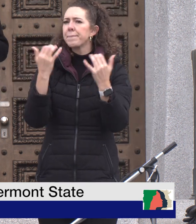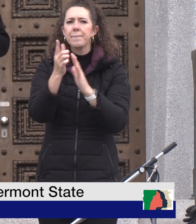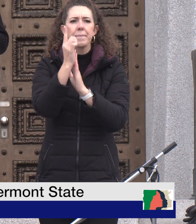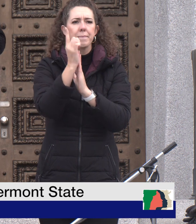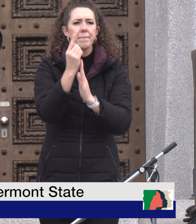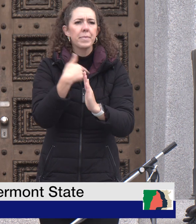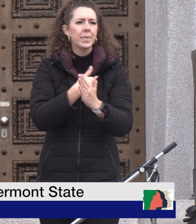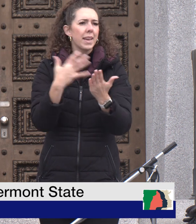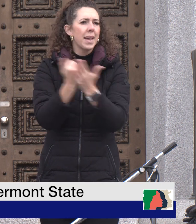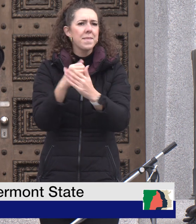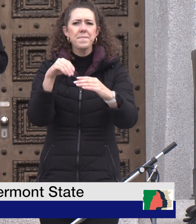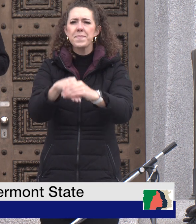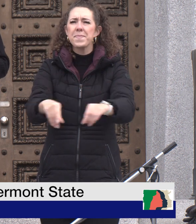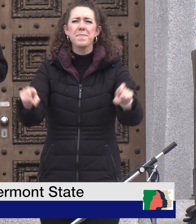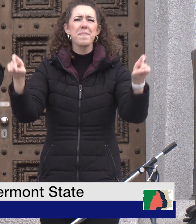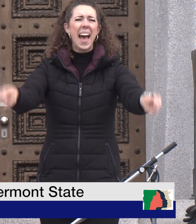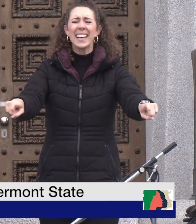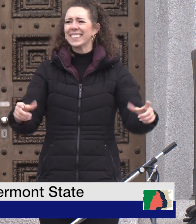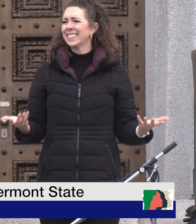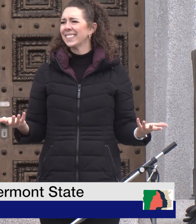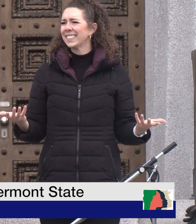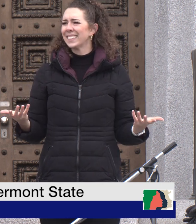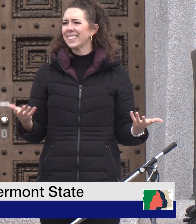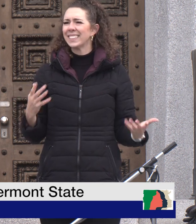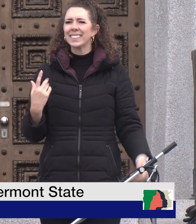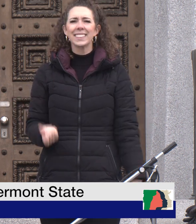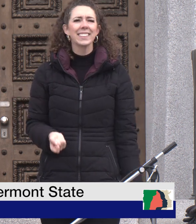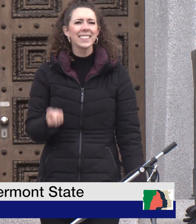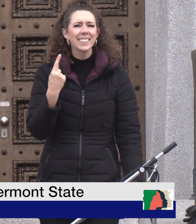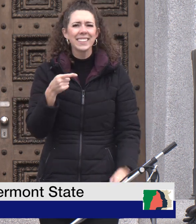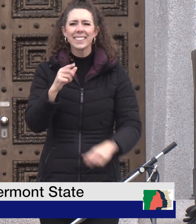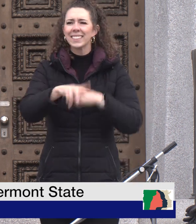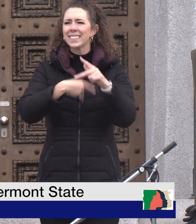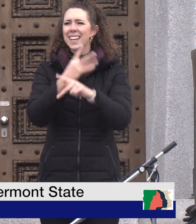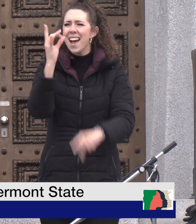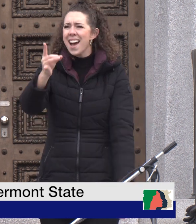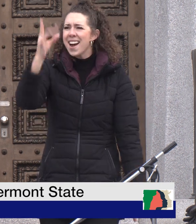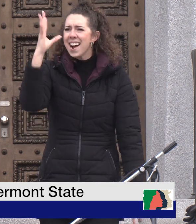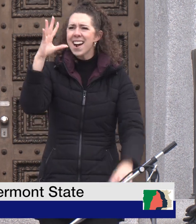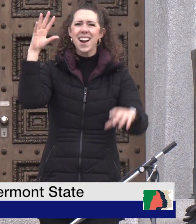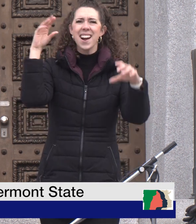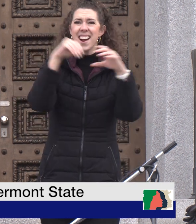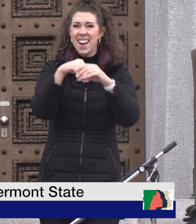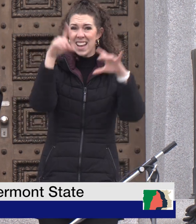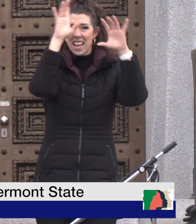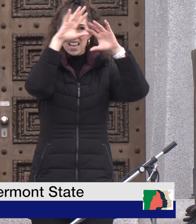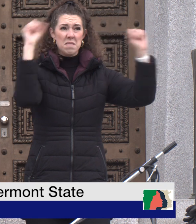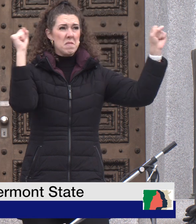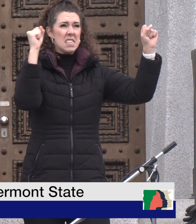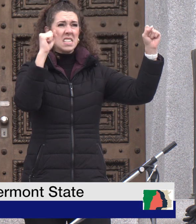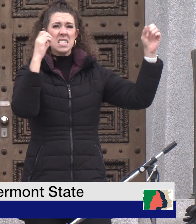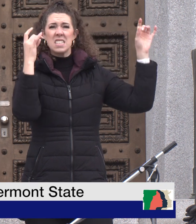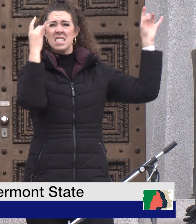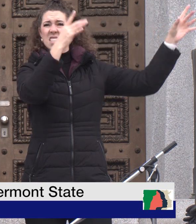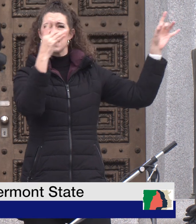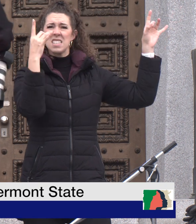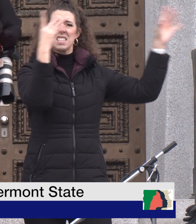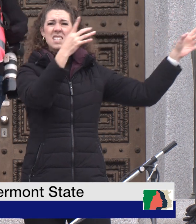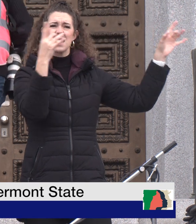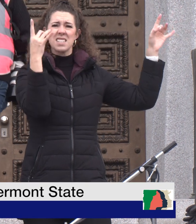seize, because the type of vitriol that is coming against the president is